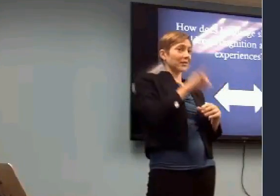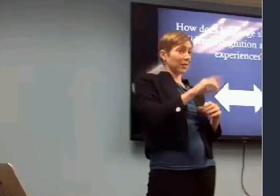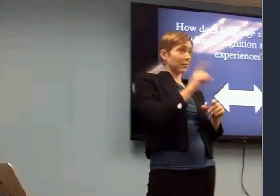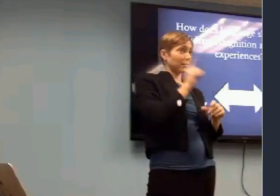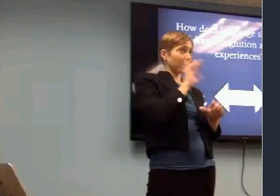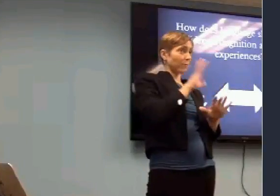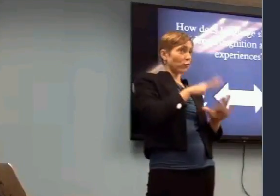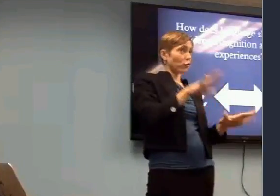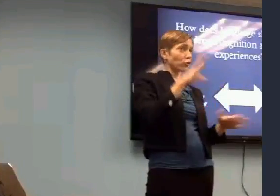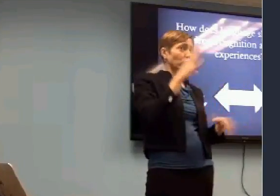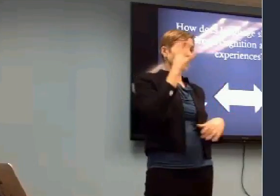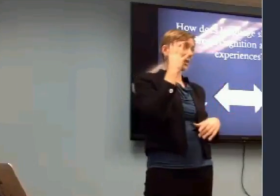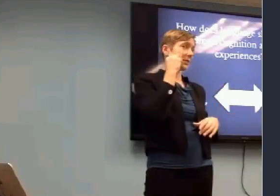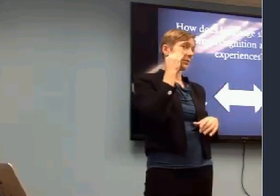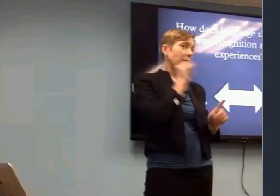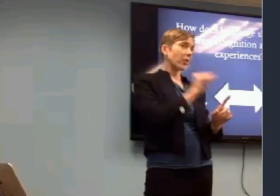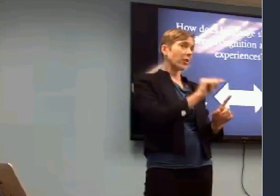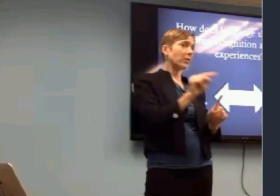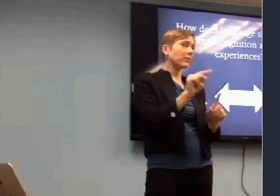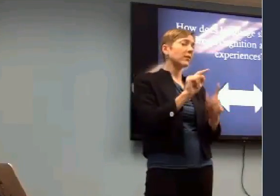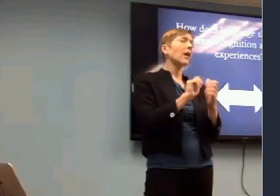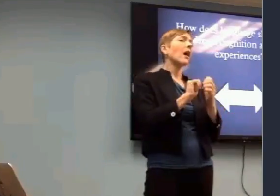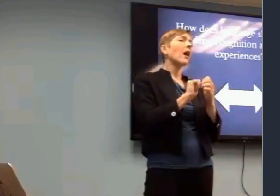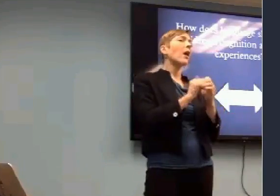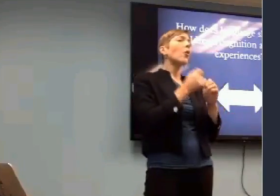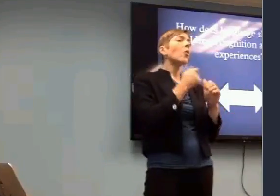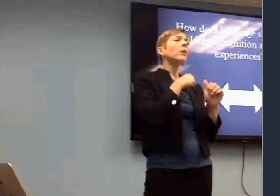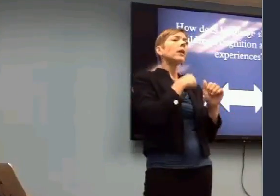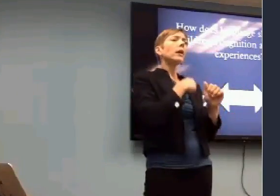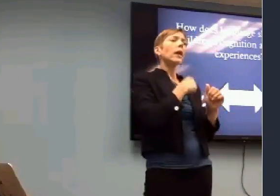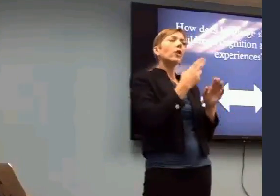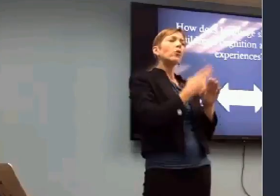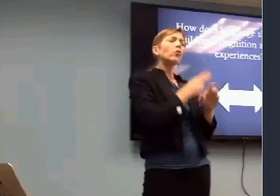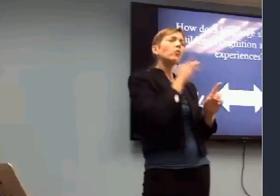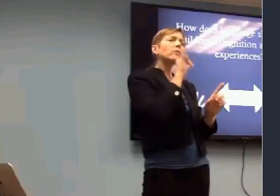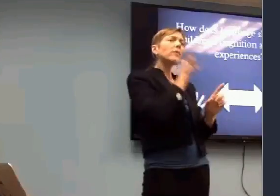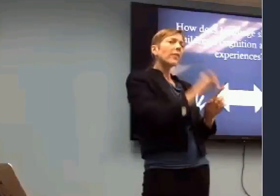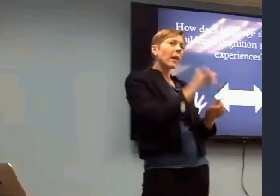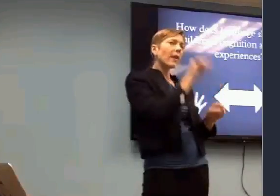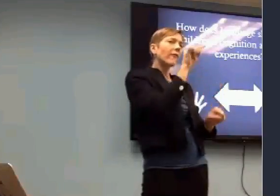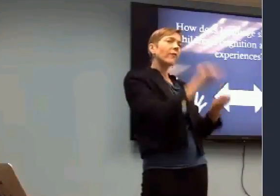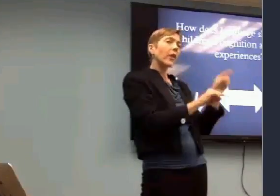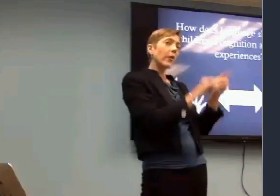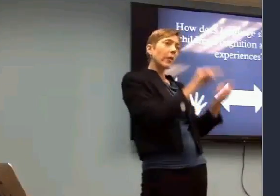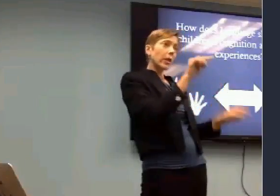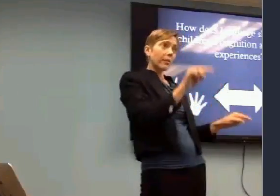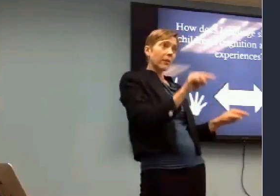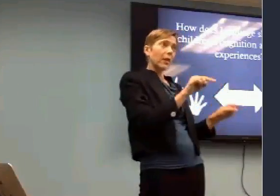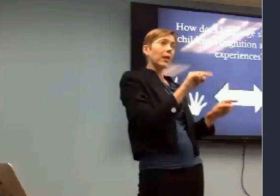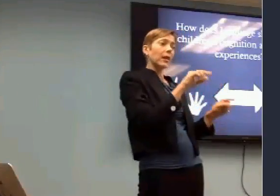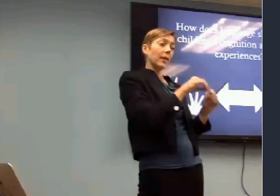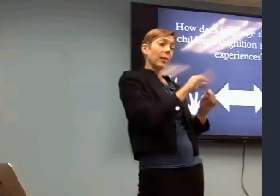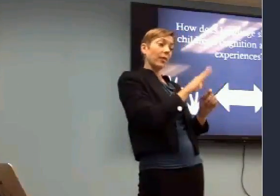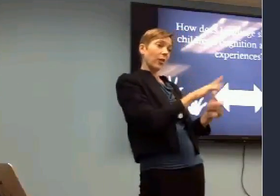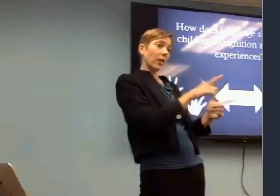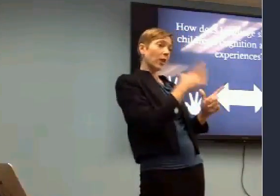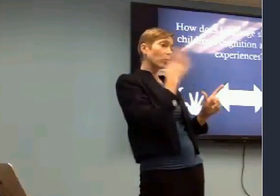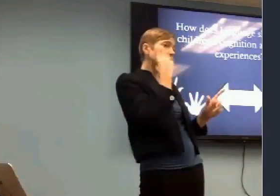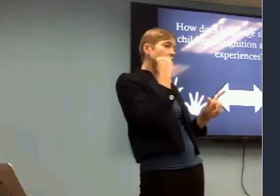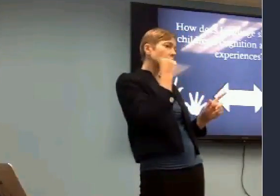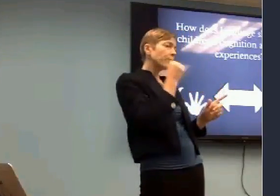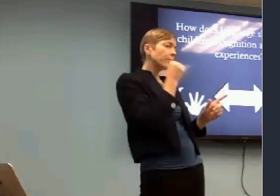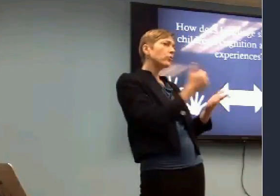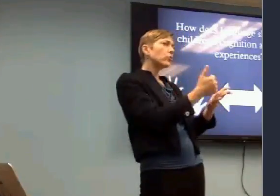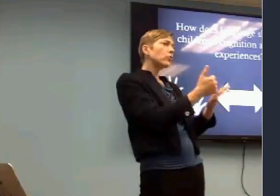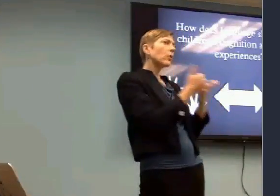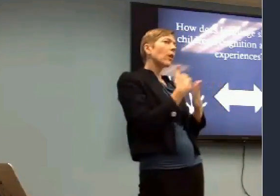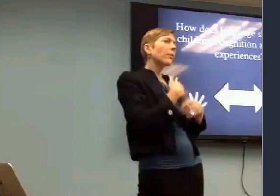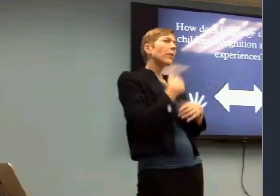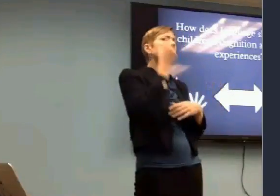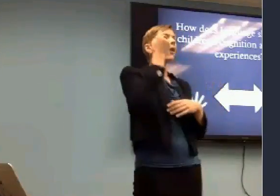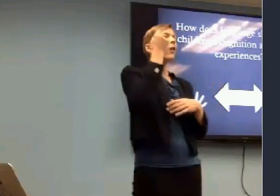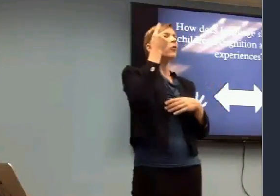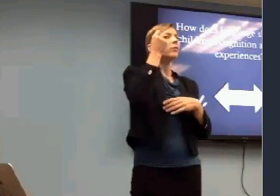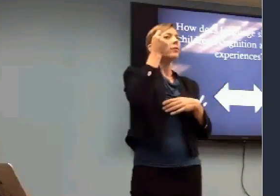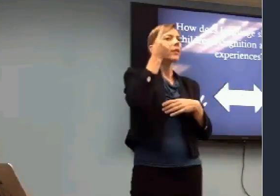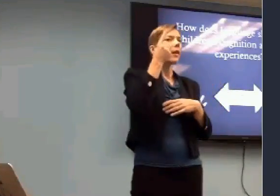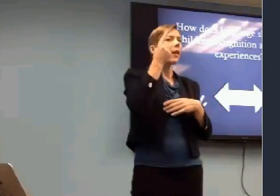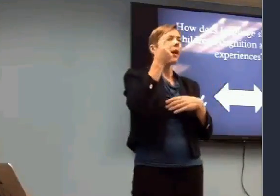of language experiences among deaf children and seeing how we can use that variability in that population, in their